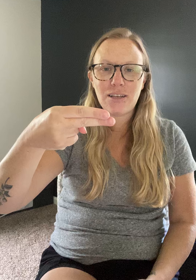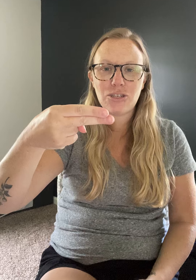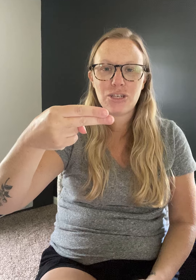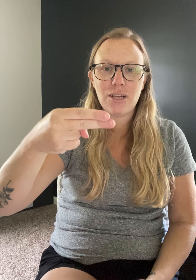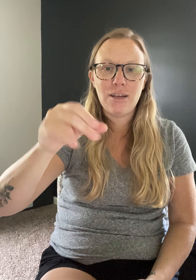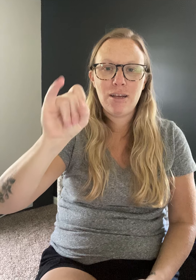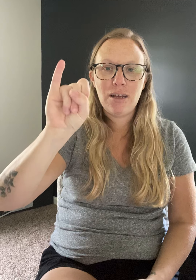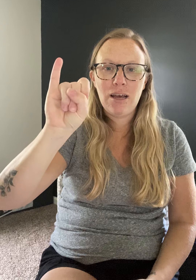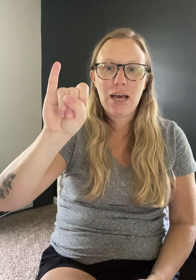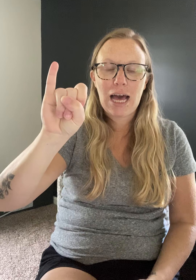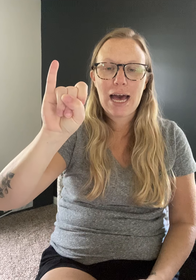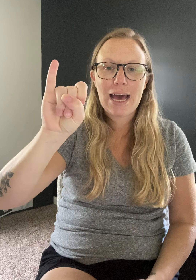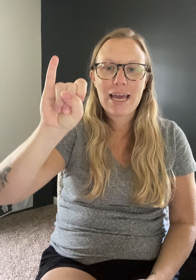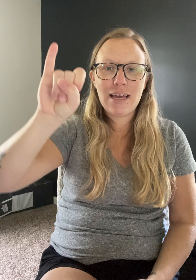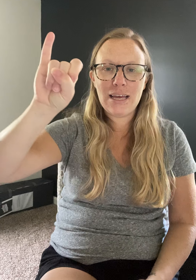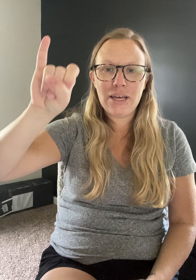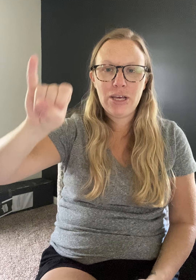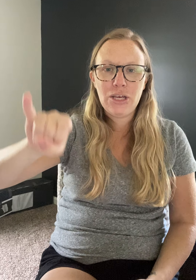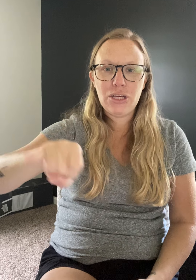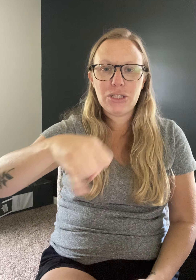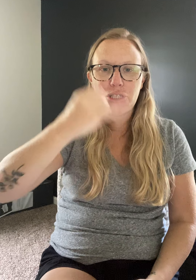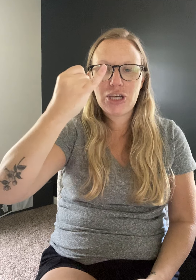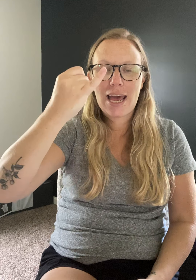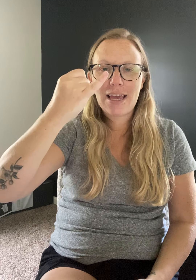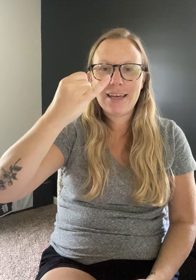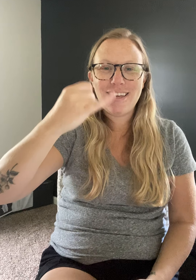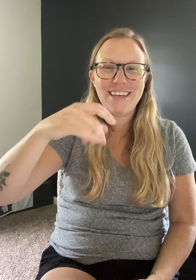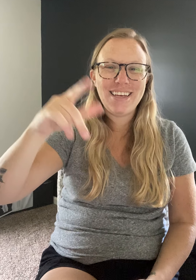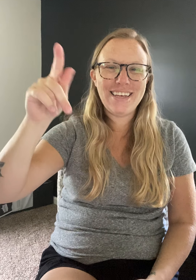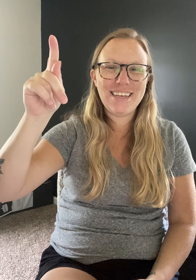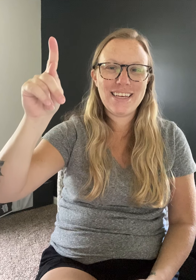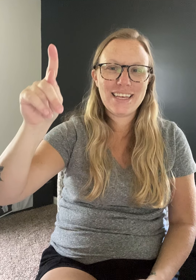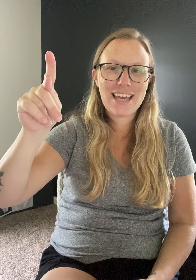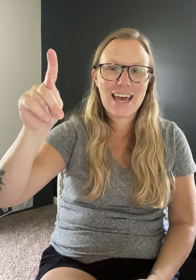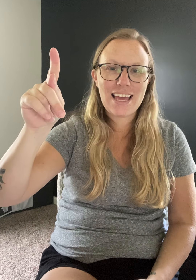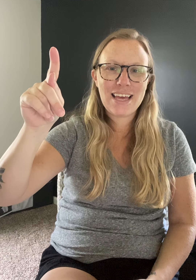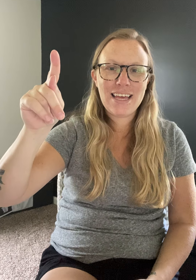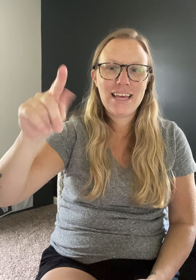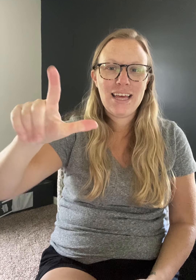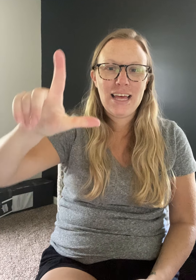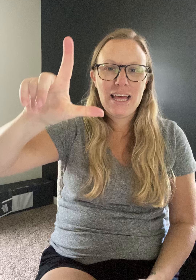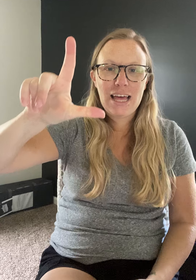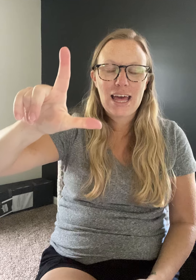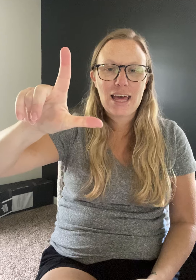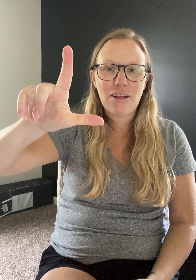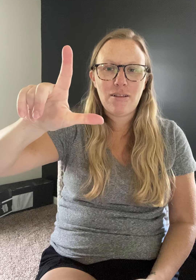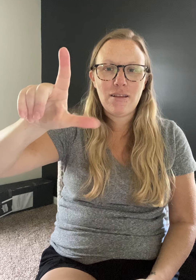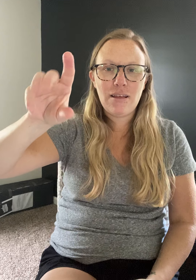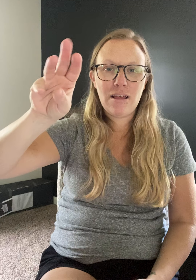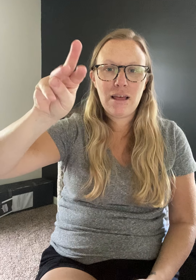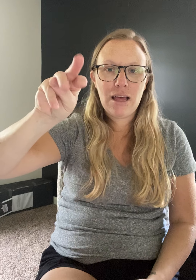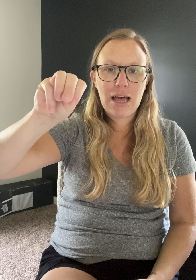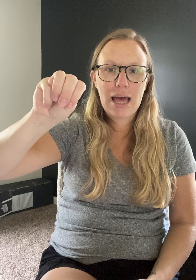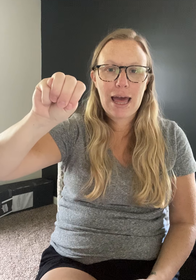H, I, J, K, L,